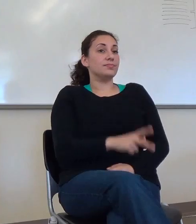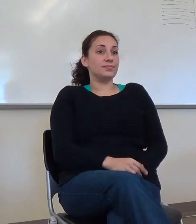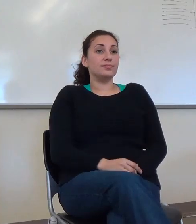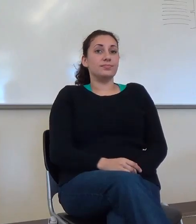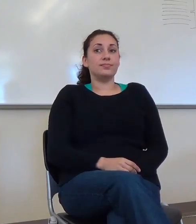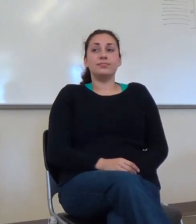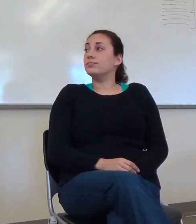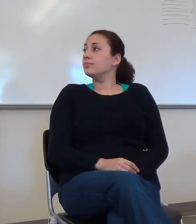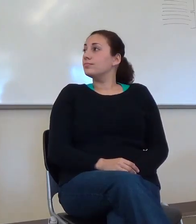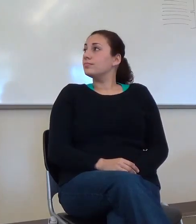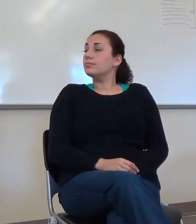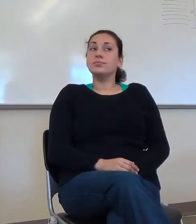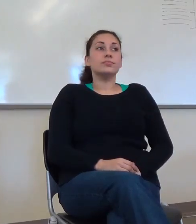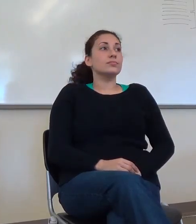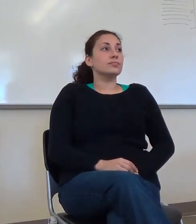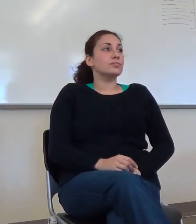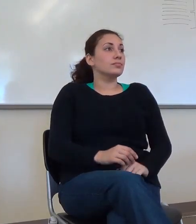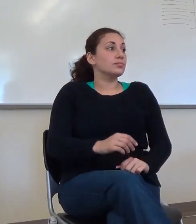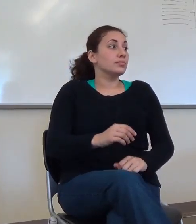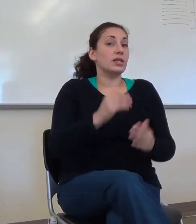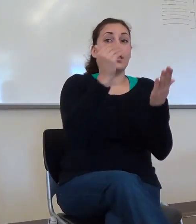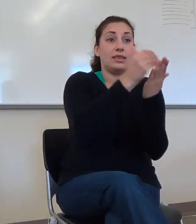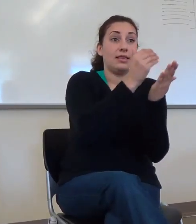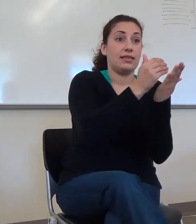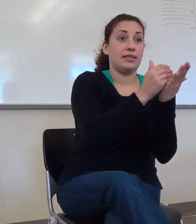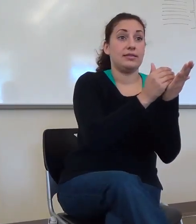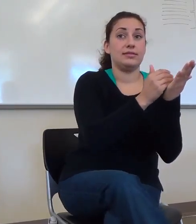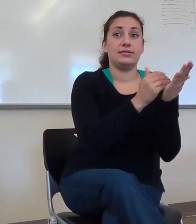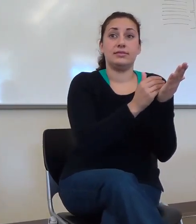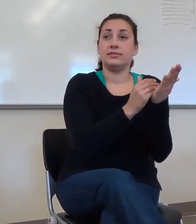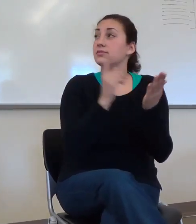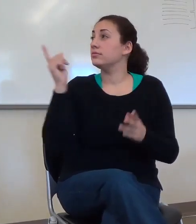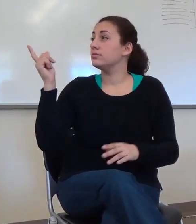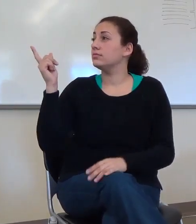puberty. Okay, the list, what's the list here?